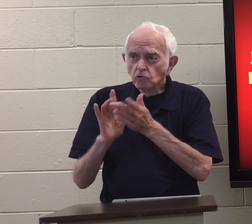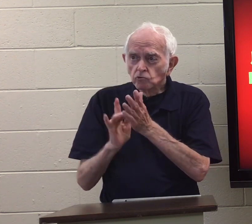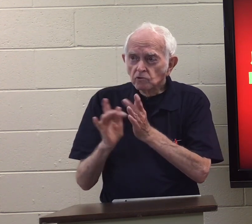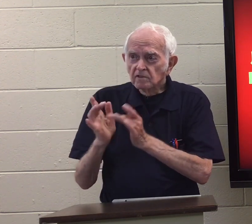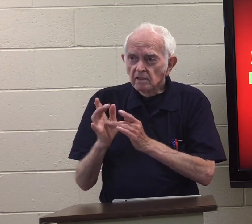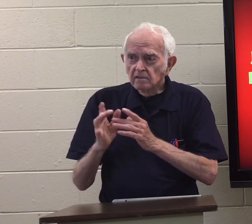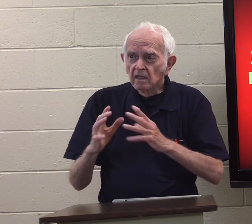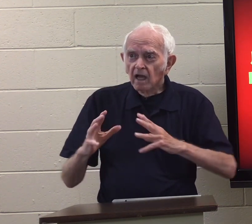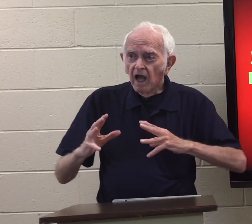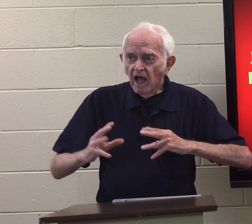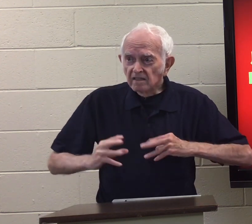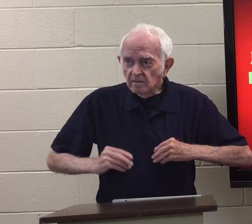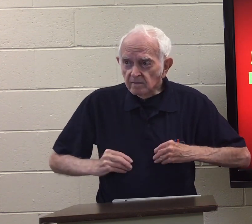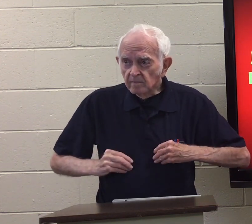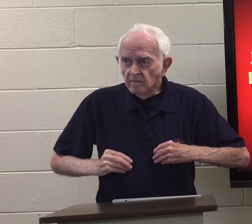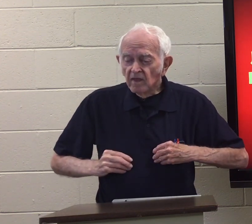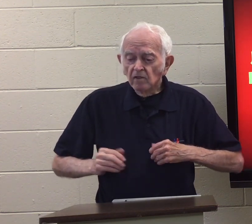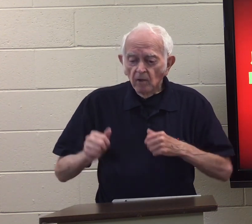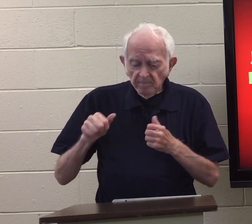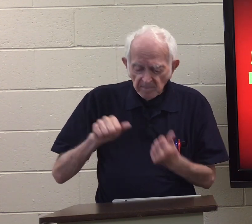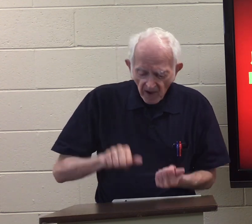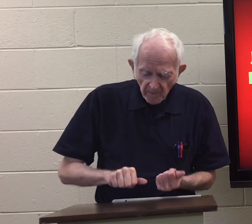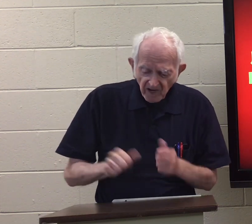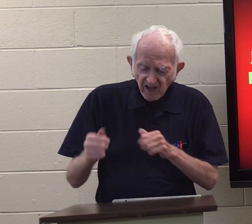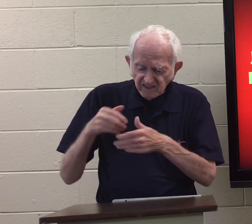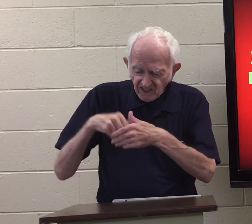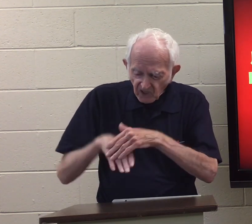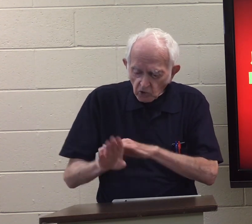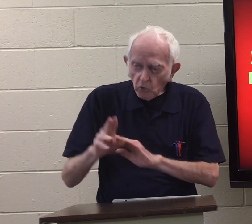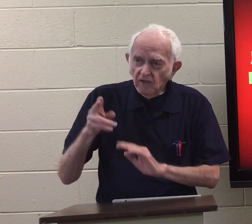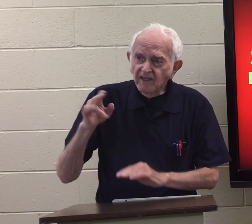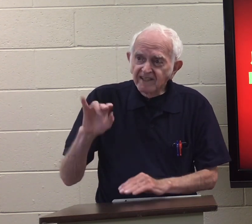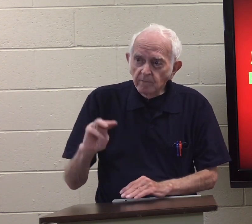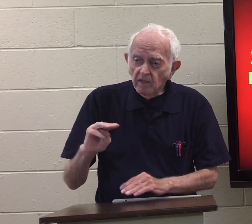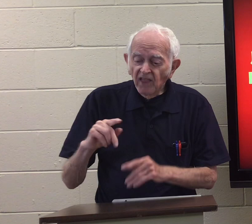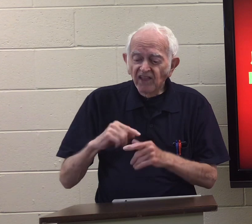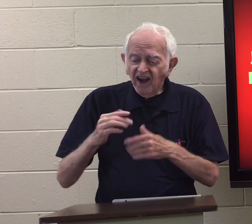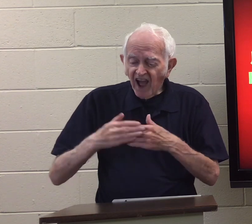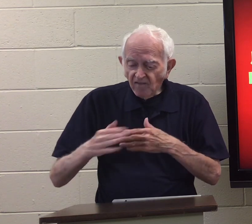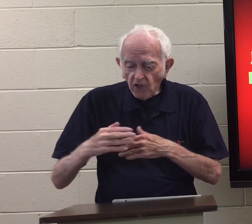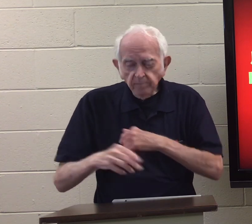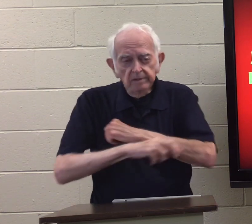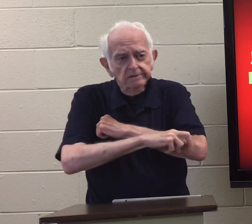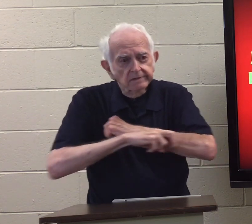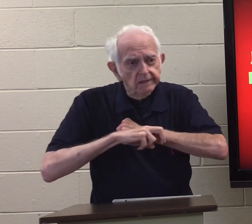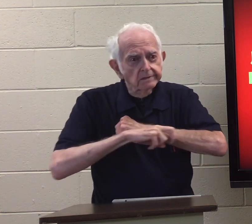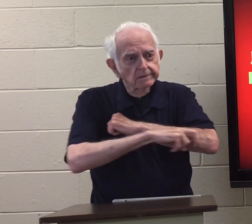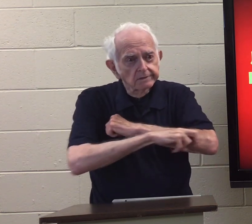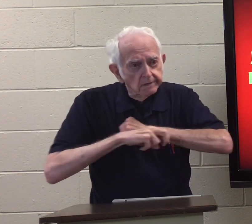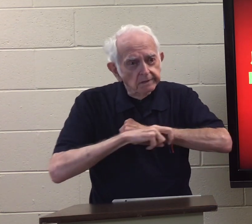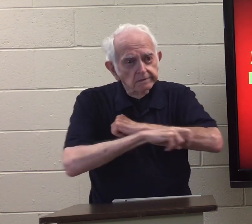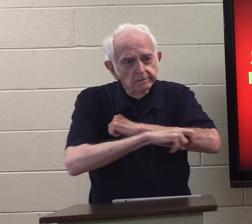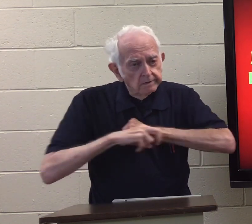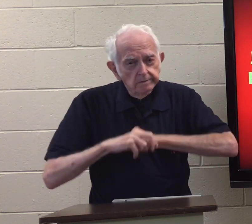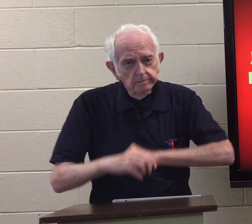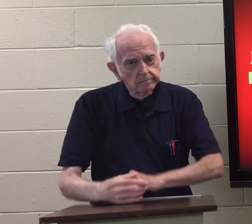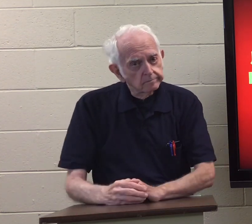and then you believe in Jesus and accept him, you're baptized into him, And afterward, you keep stealing.